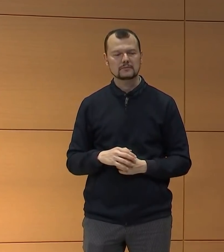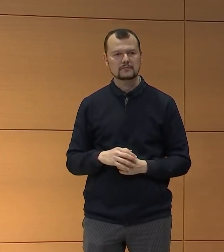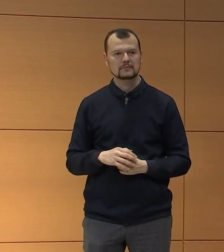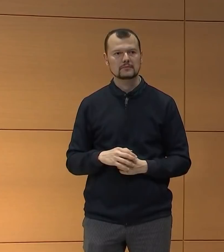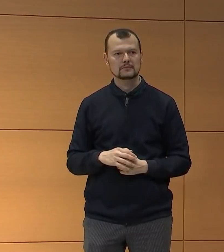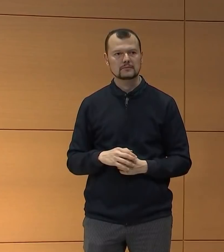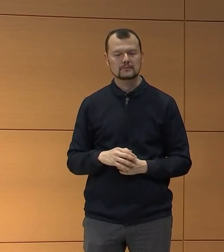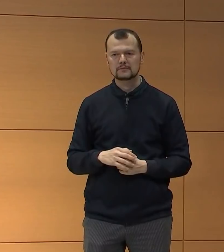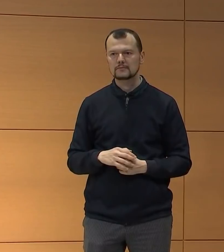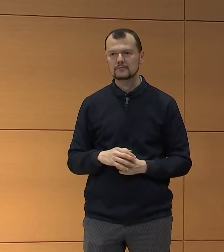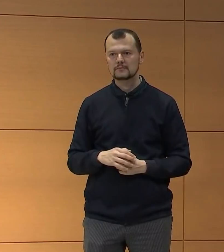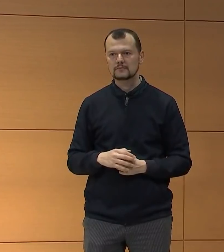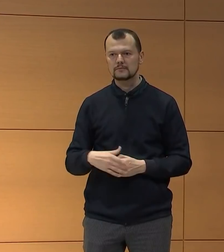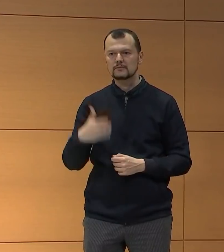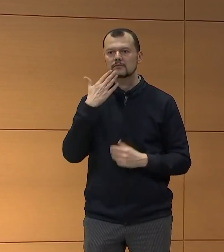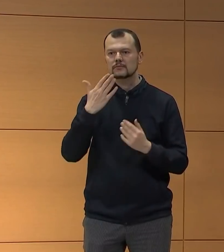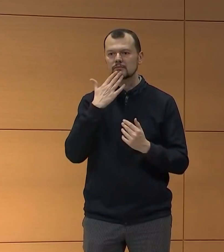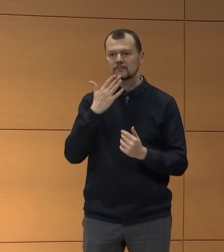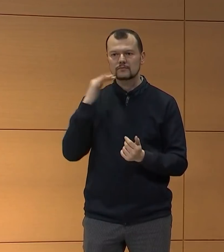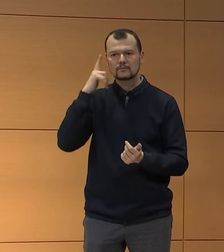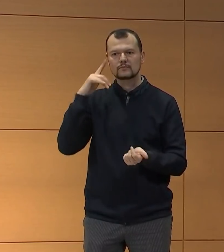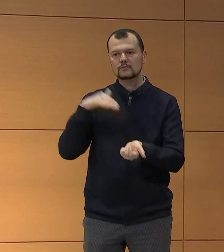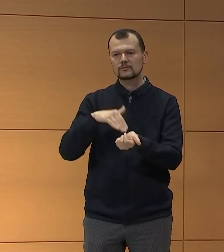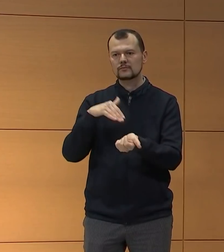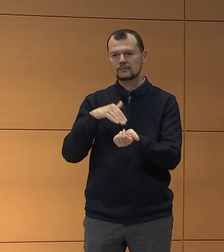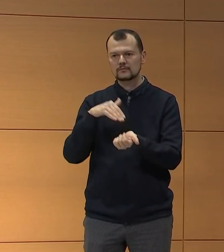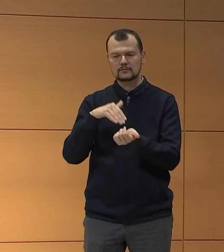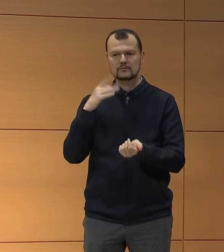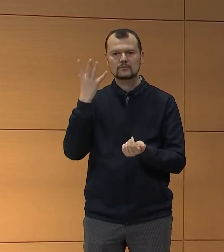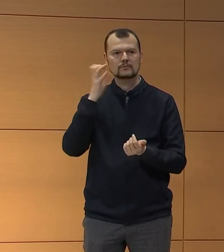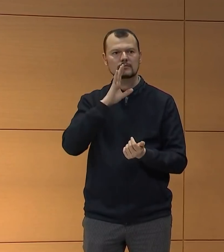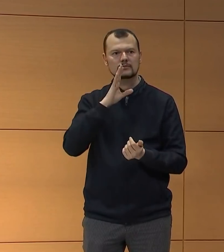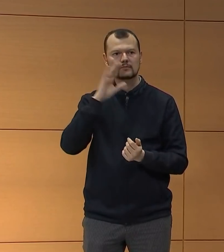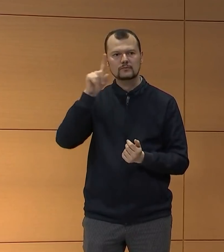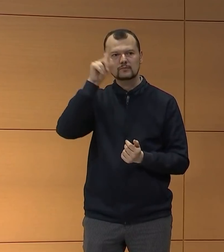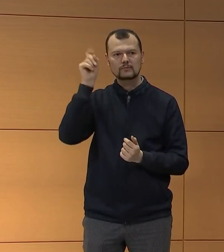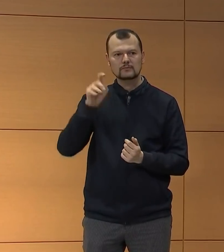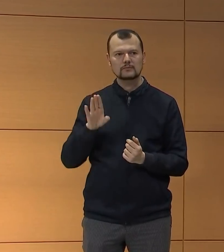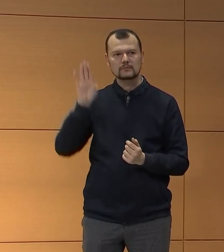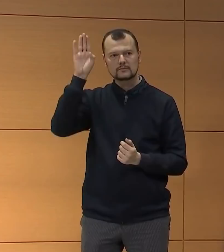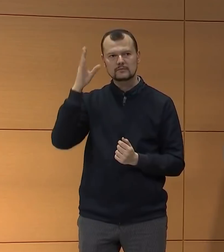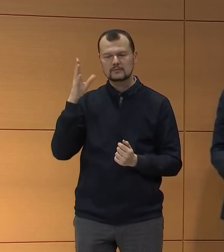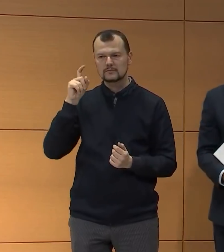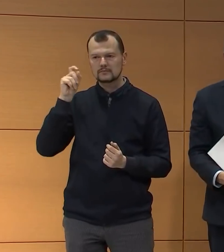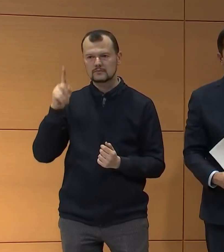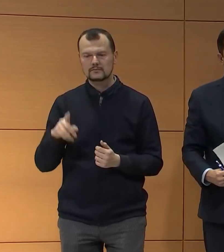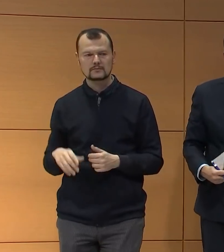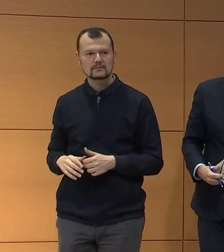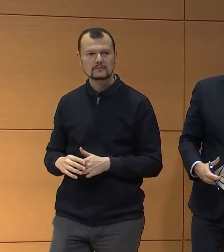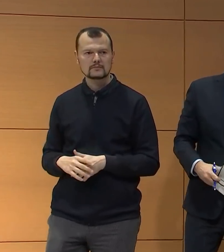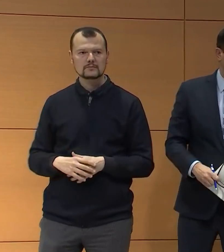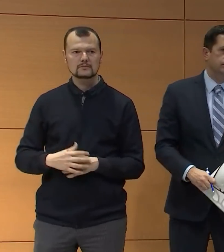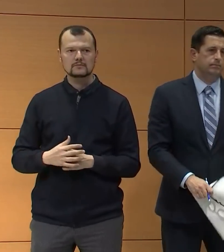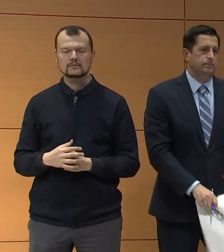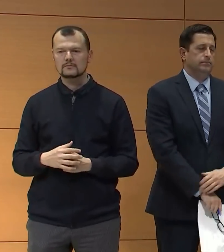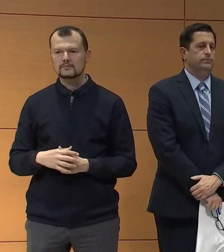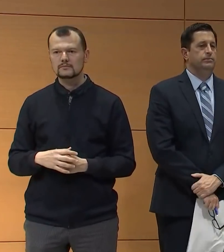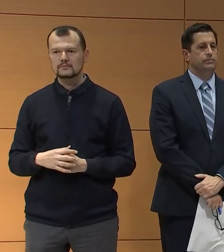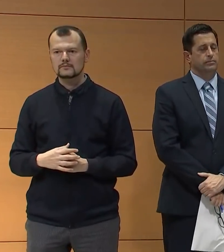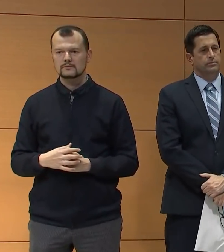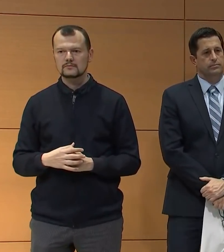Thank you, Dr. Schwartz, and all of our speakers. We'll now take some questions from the media. Shamari? Hi, Shamari Stone from NBC Washington News